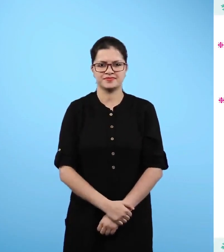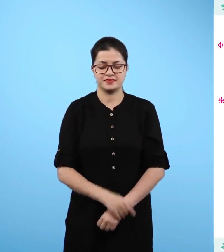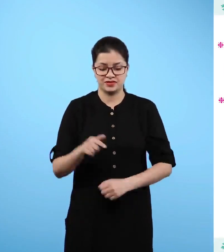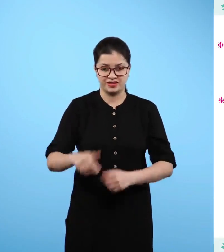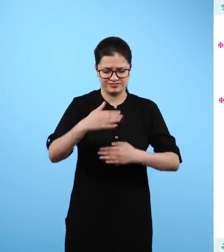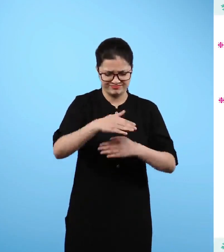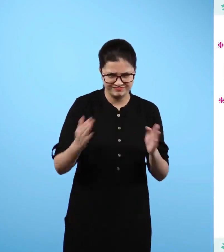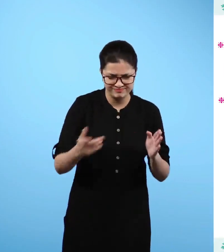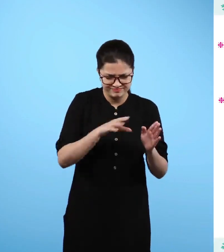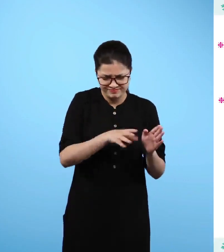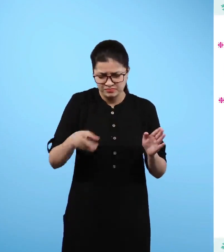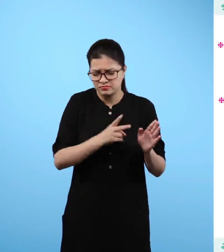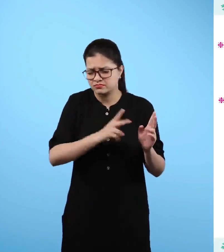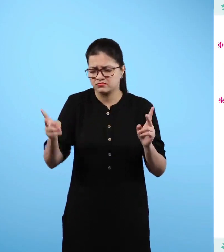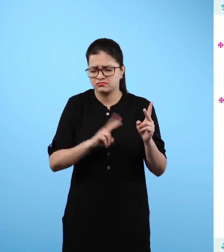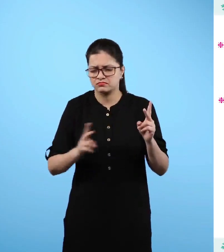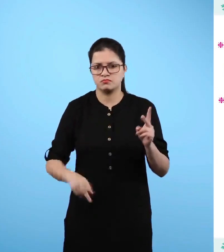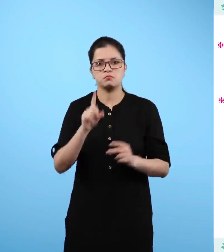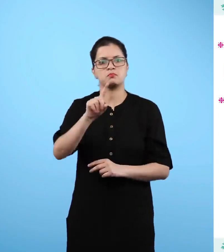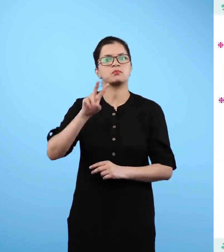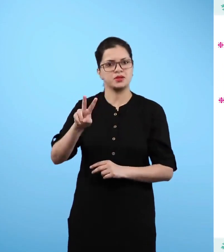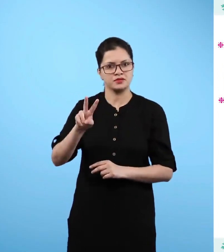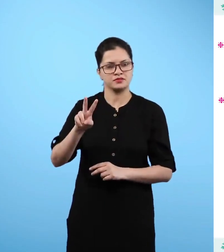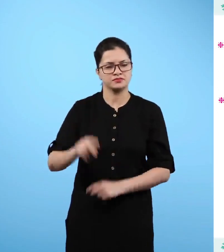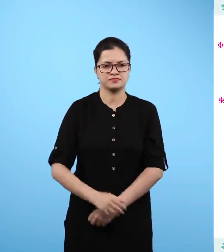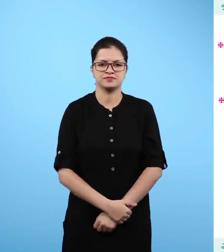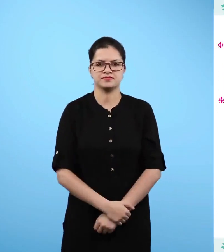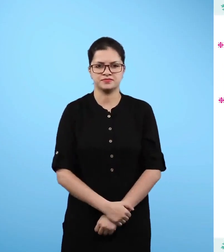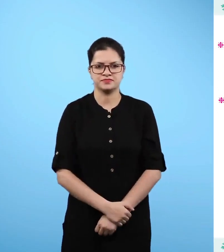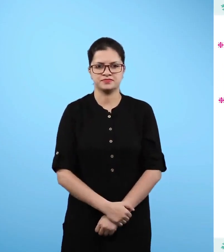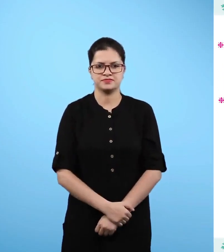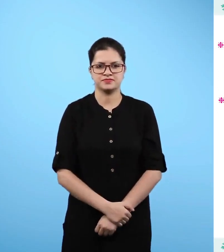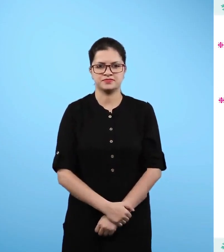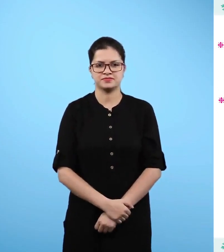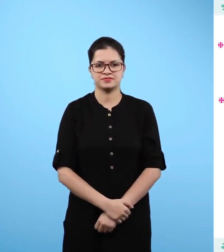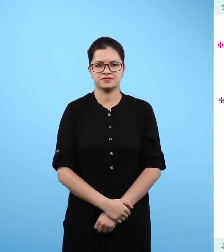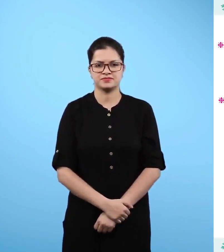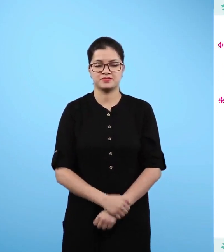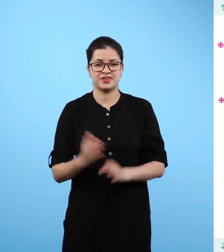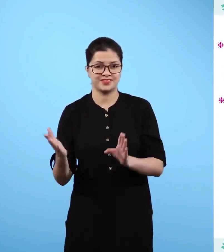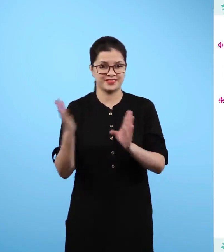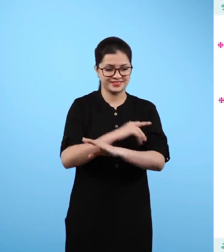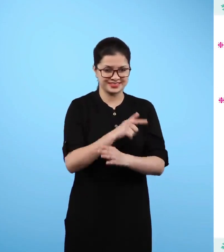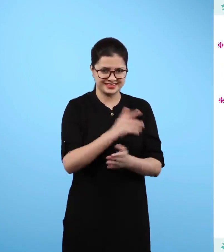You saw 12 different shapes made with 5 squares. Page